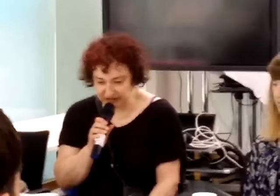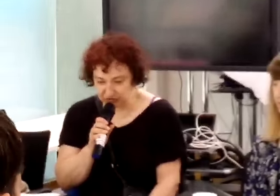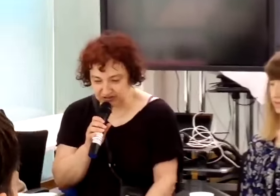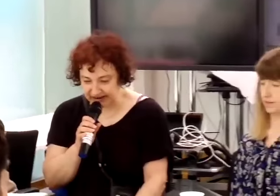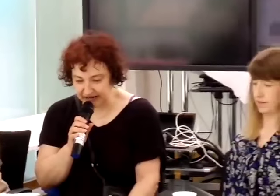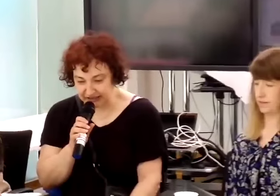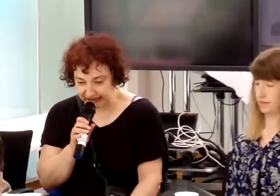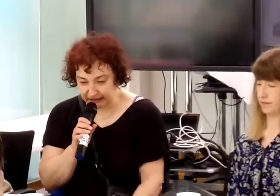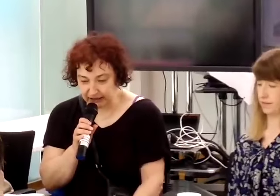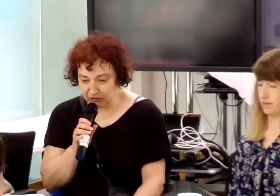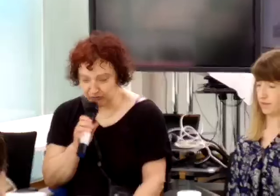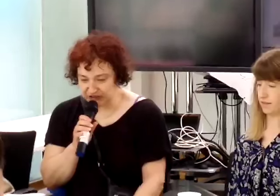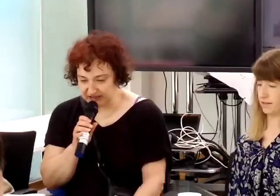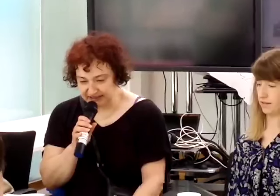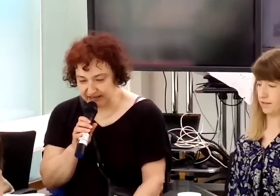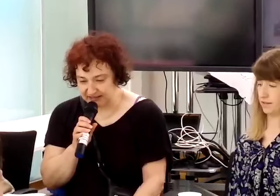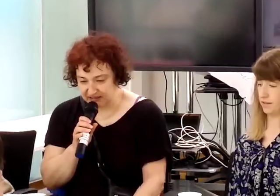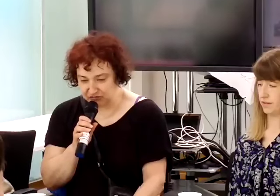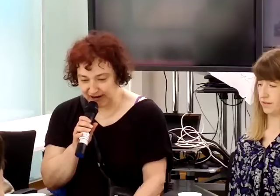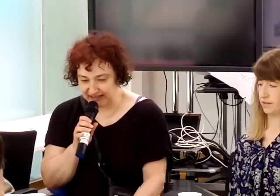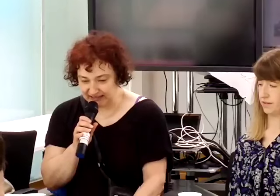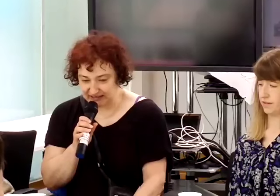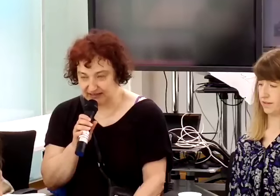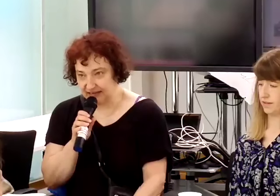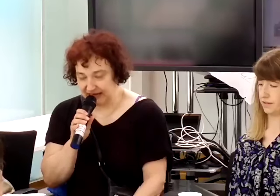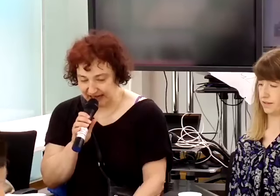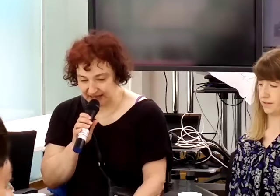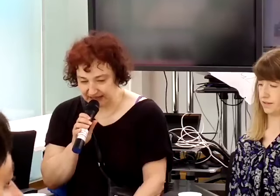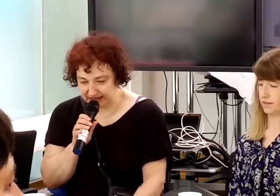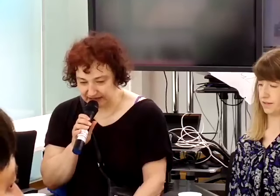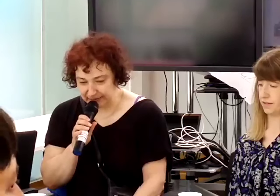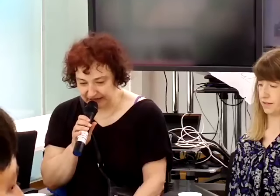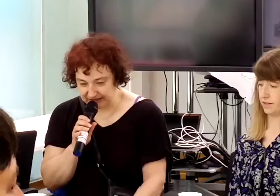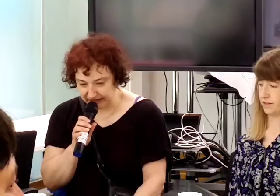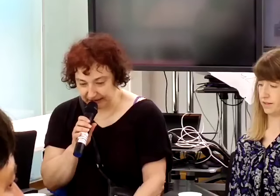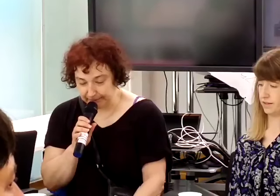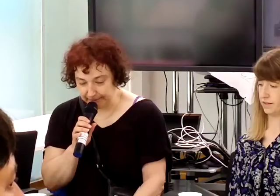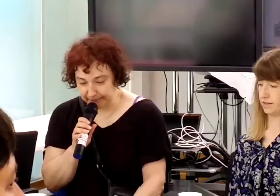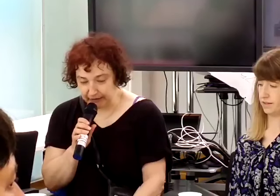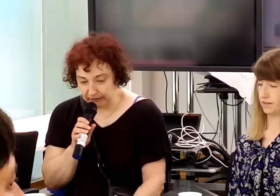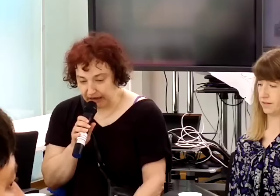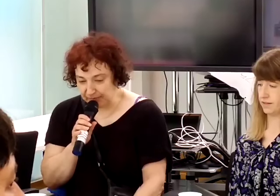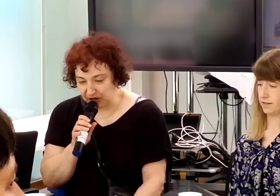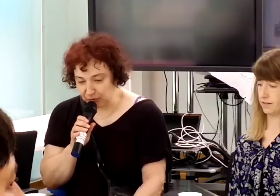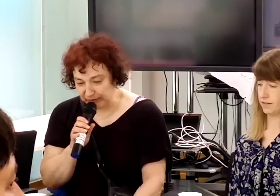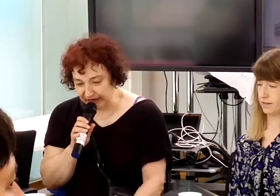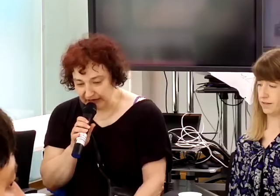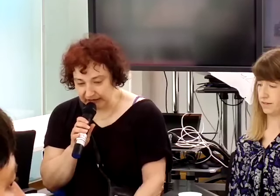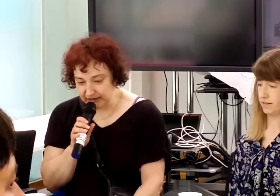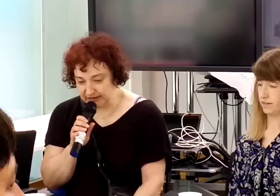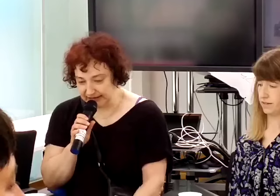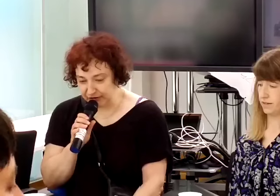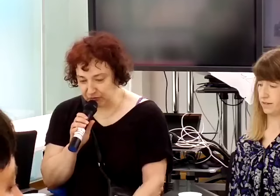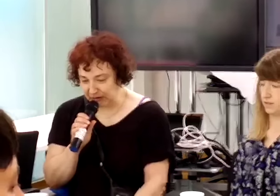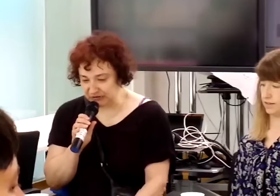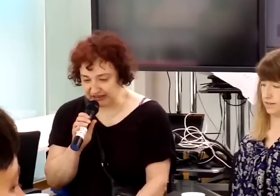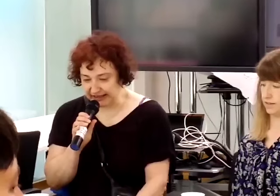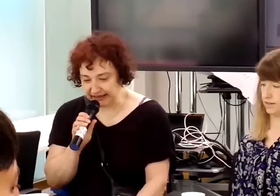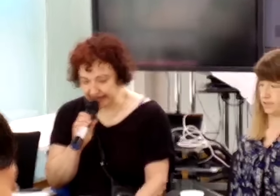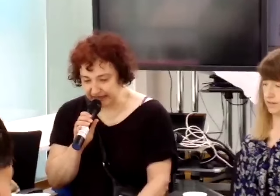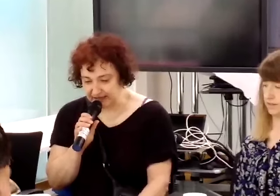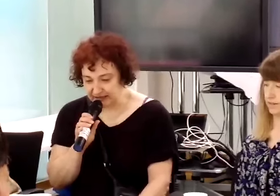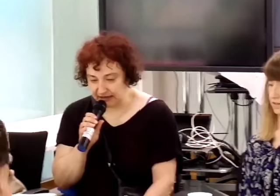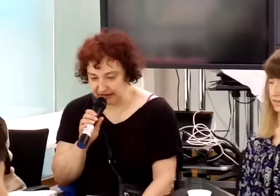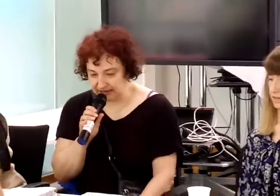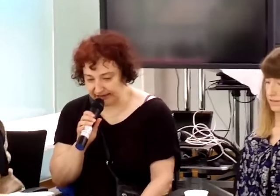who implemented austerity, which is sexist, racist, anti-disability. Yeah. Among women, single